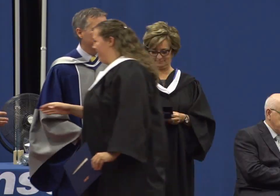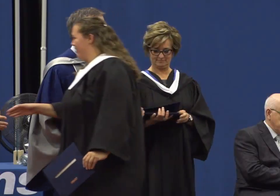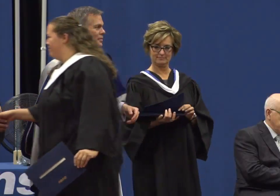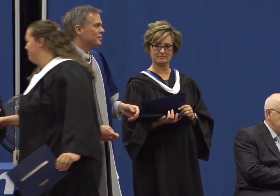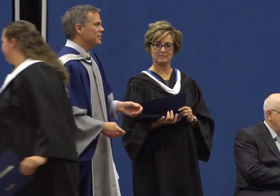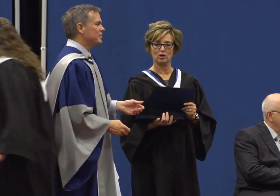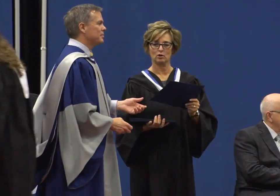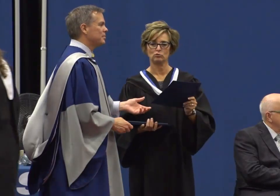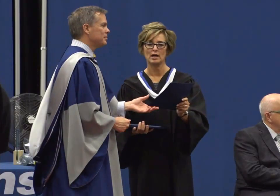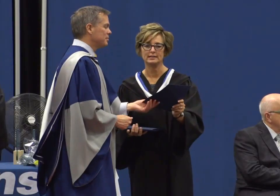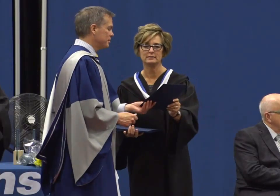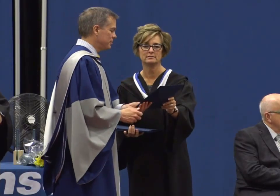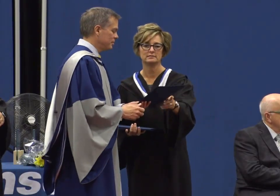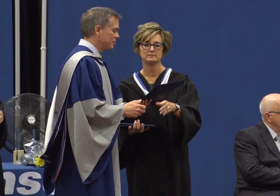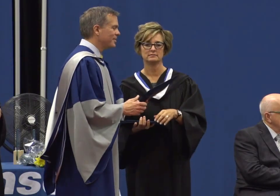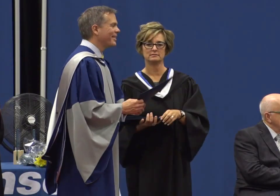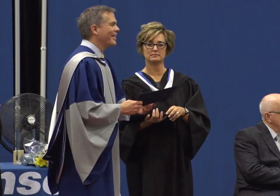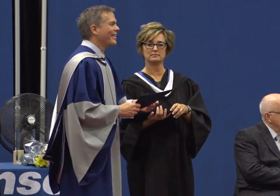Ryan McDonald.